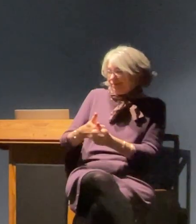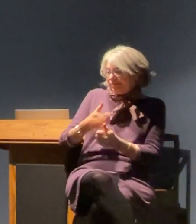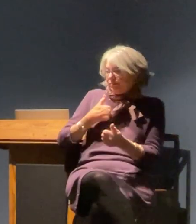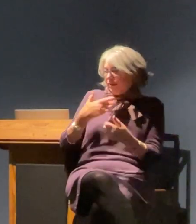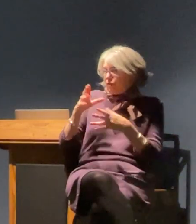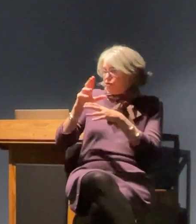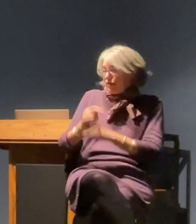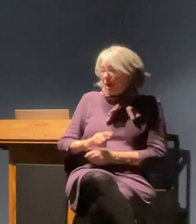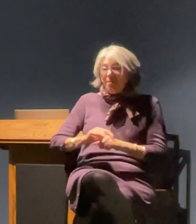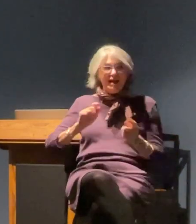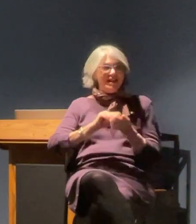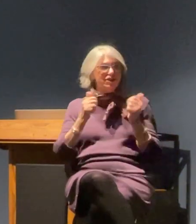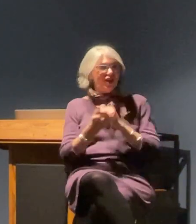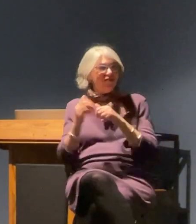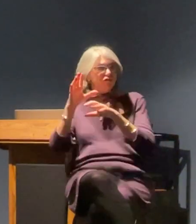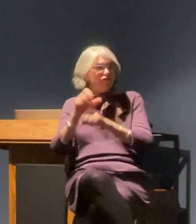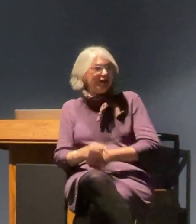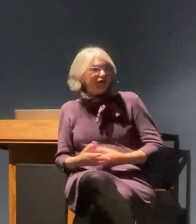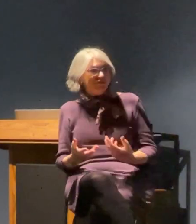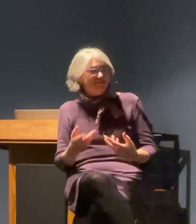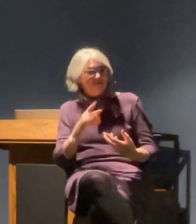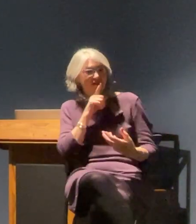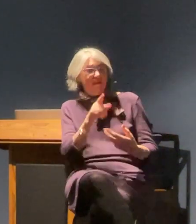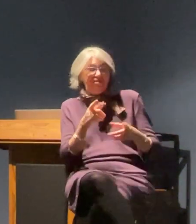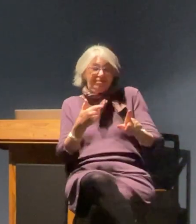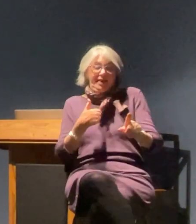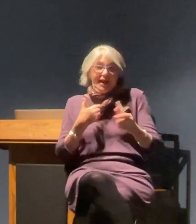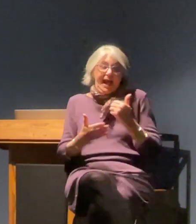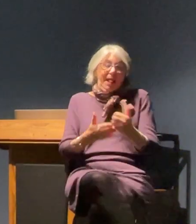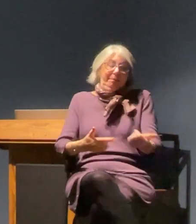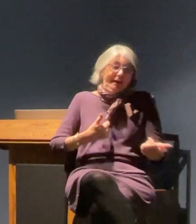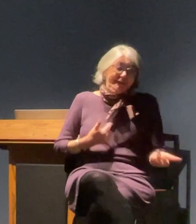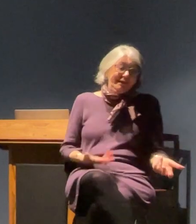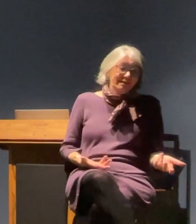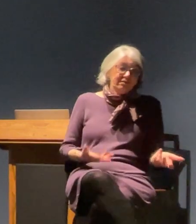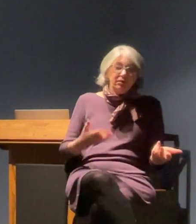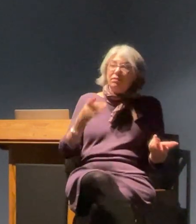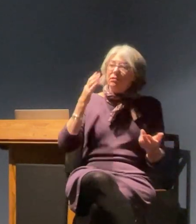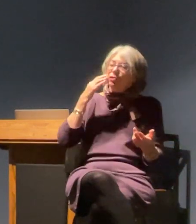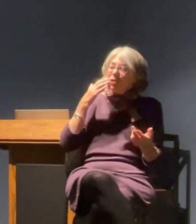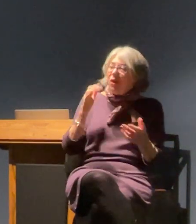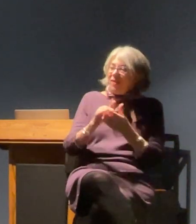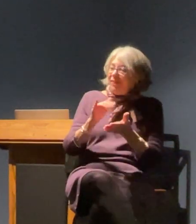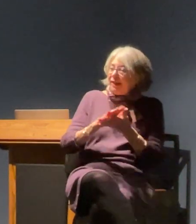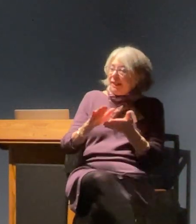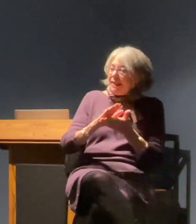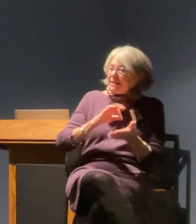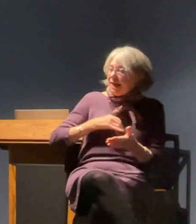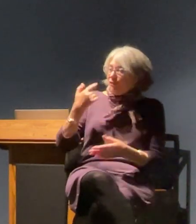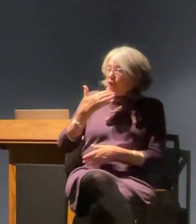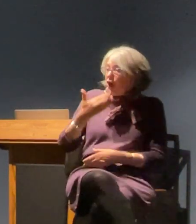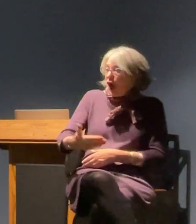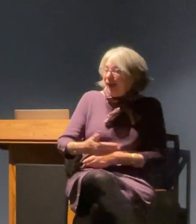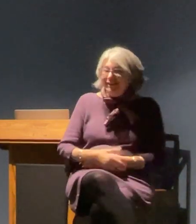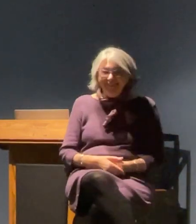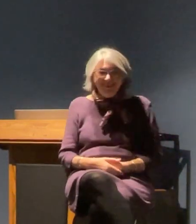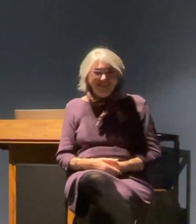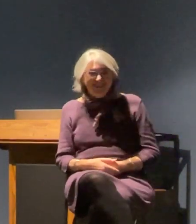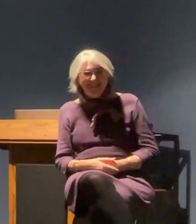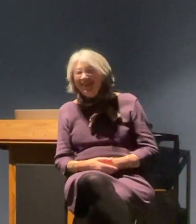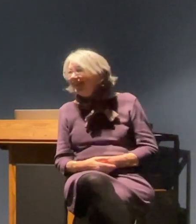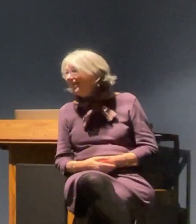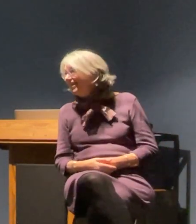tradition changed. And I think it really, it helped me to know that the cleaning staff looked good.